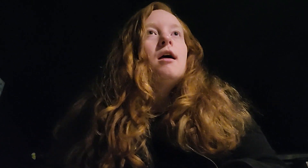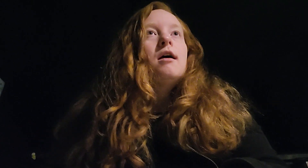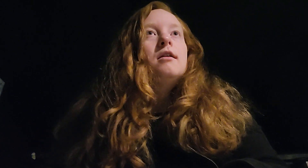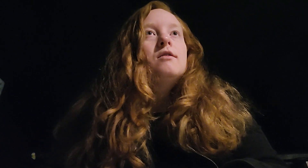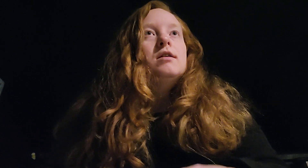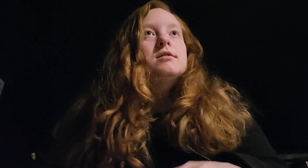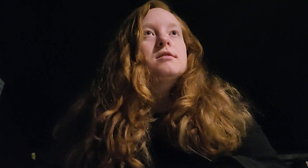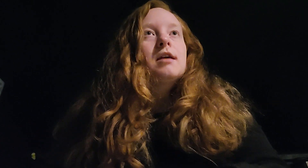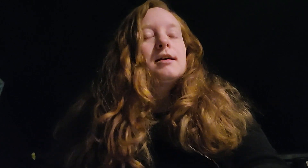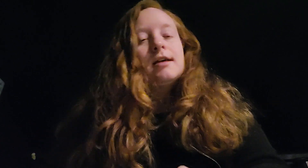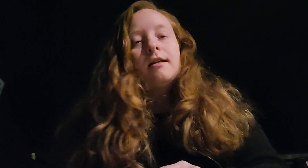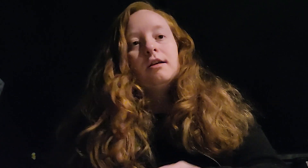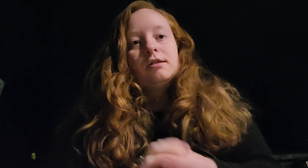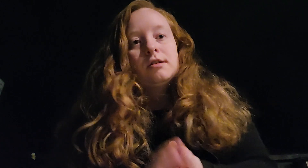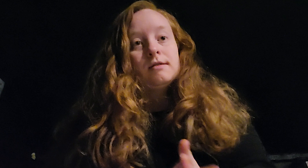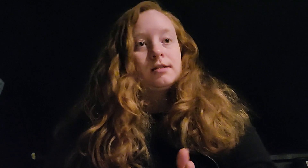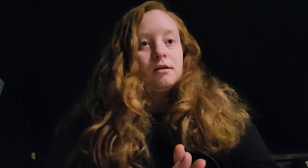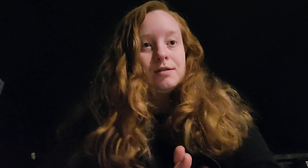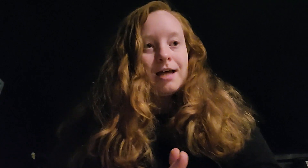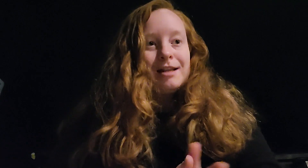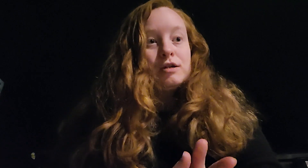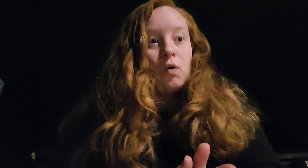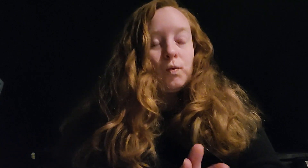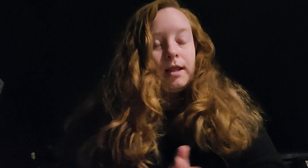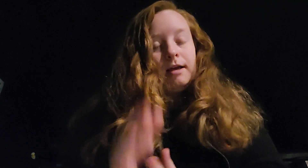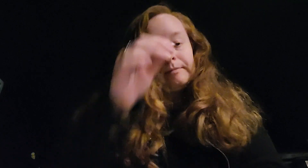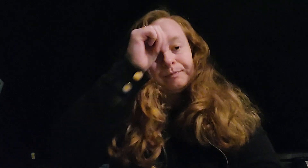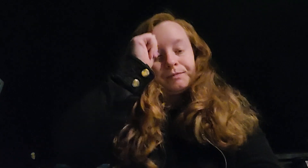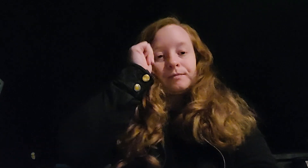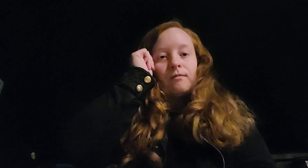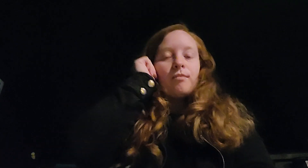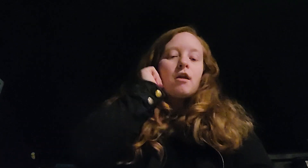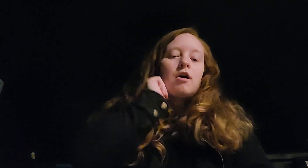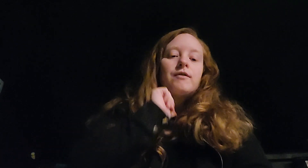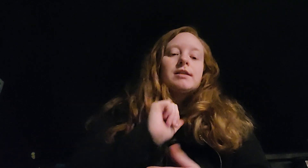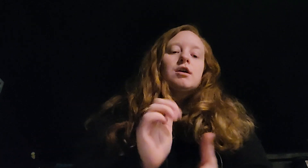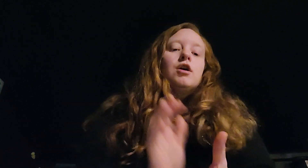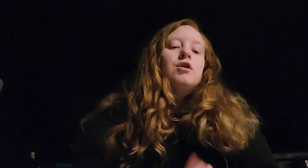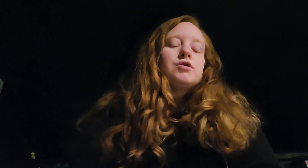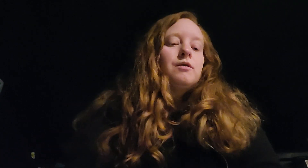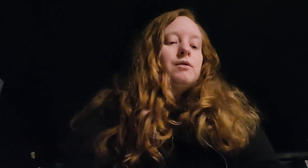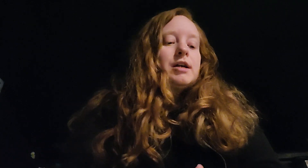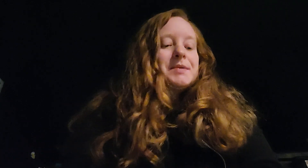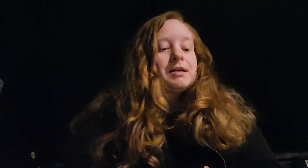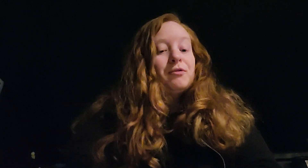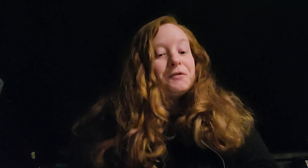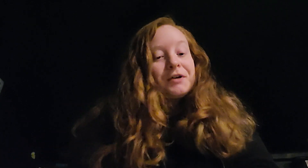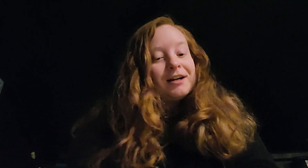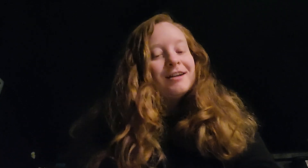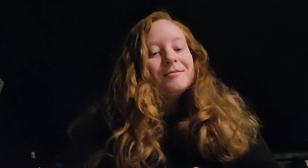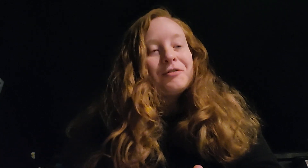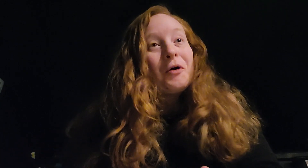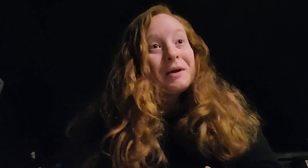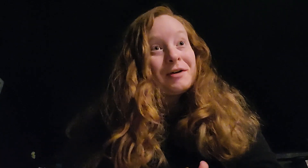And this, like I said, is the slow signs only. Alright, so as we said before we were